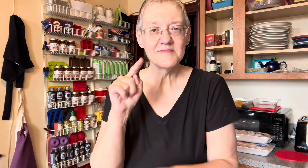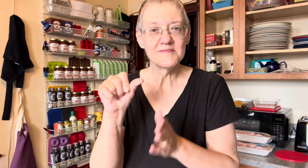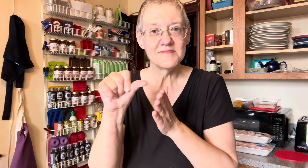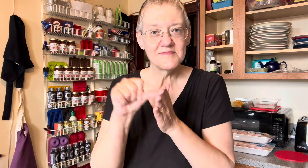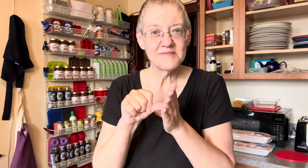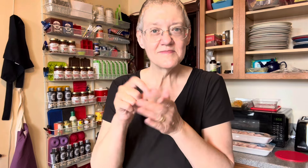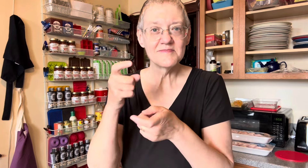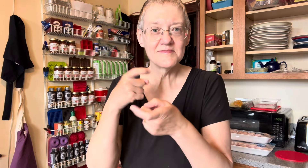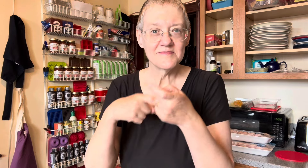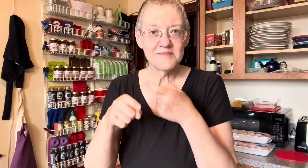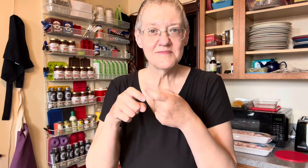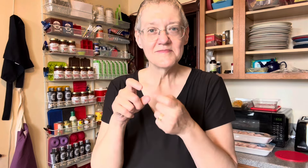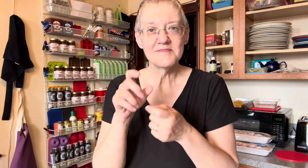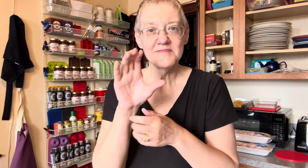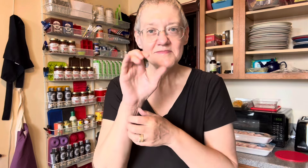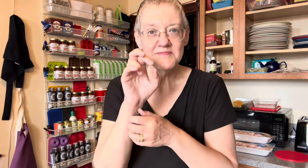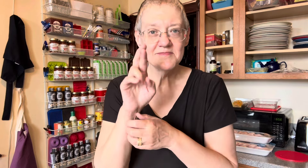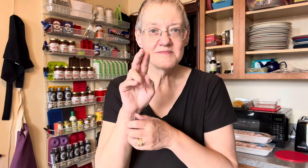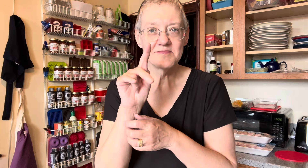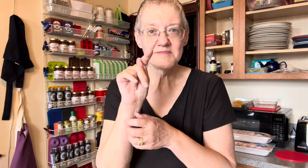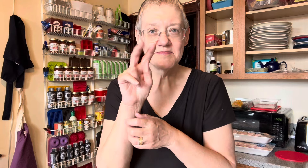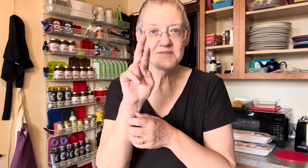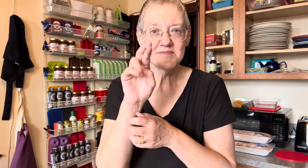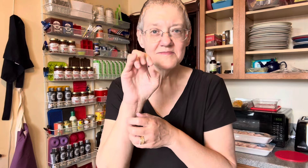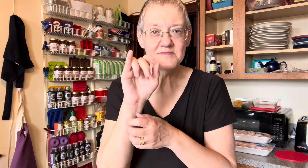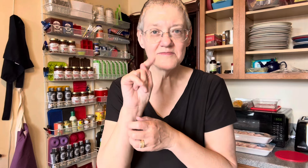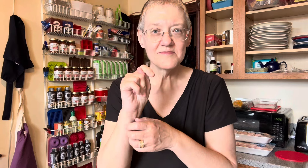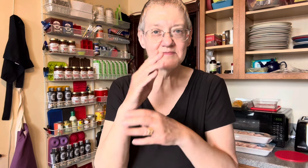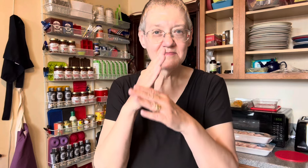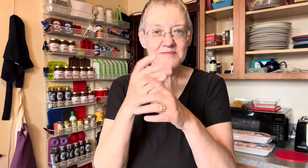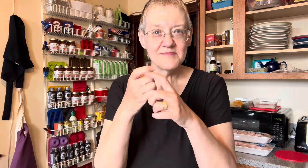been planning for Dale's liver transplant.